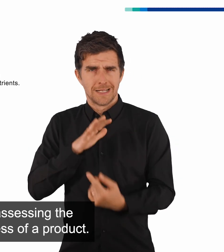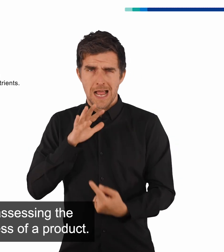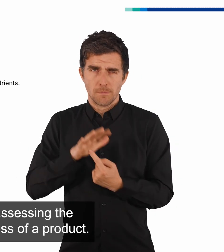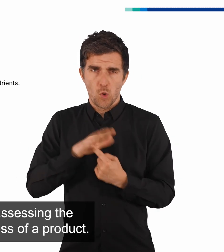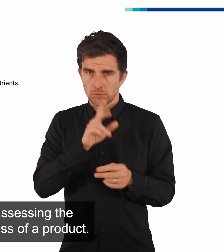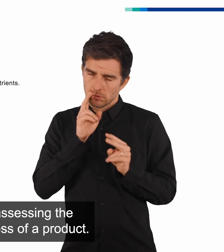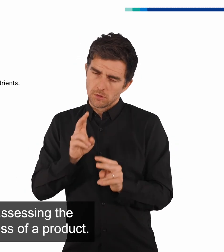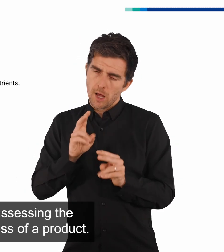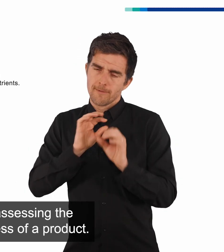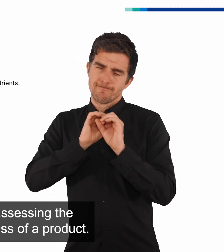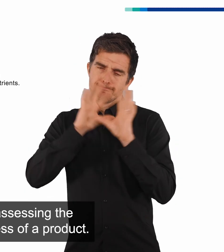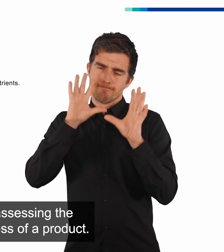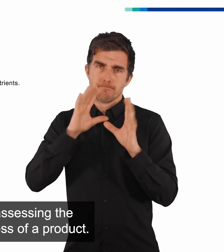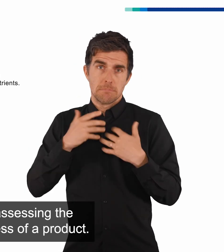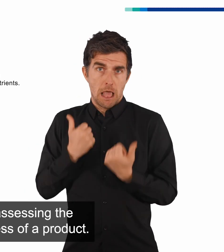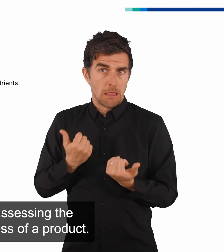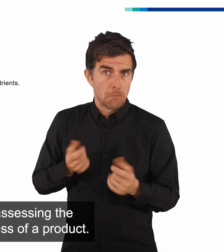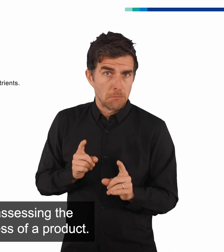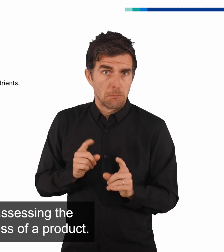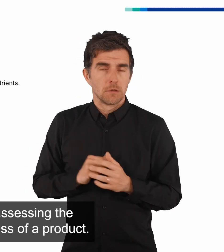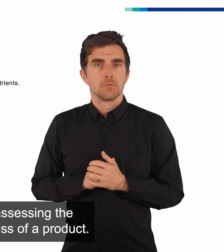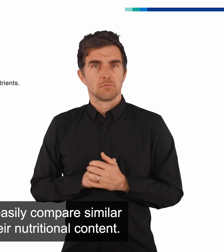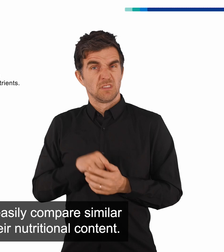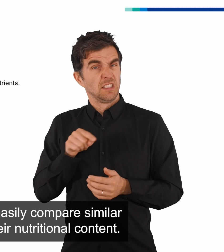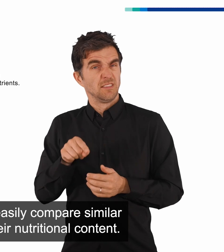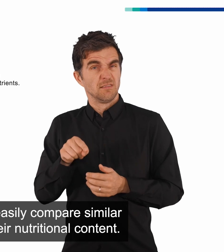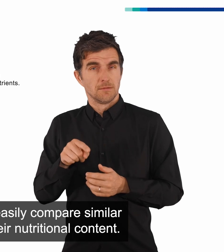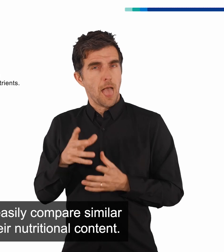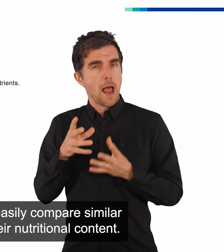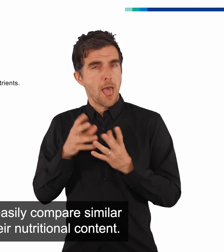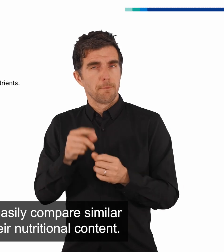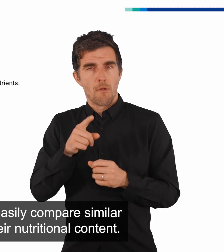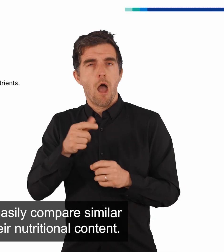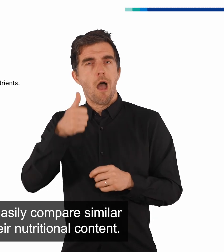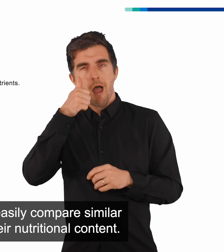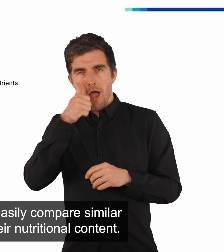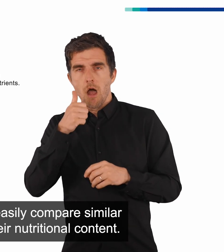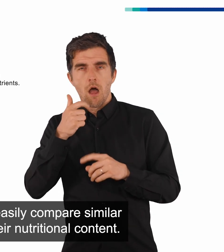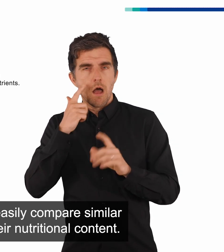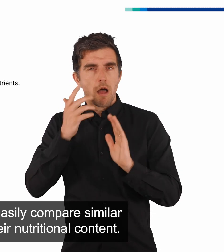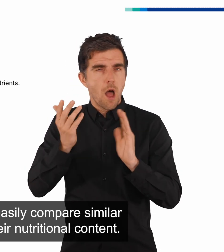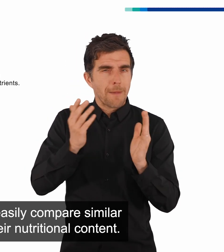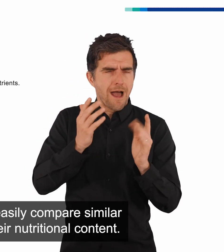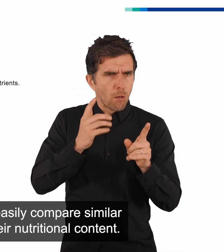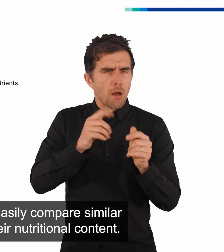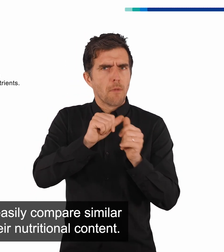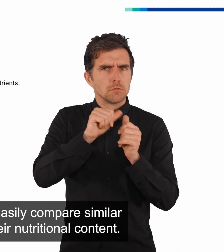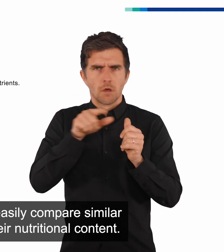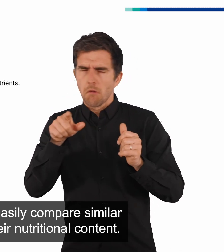important in assessing the overall healthiness of a product. The system helps to easily compare similar products based on their